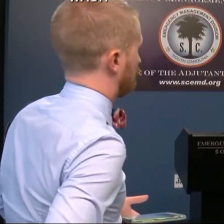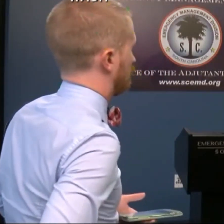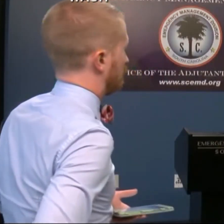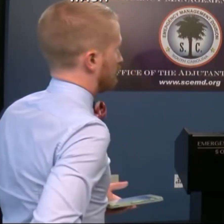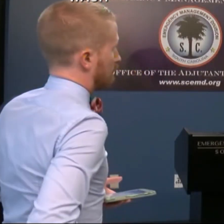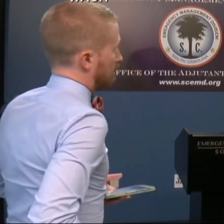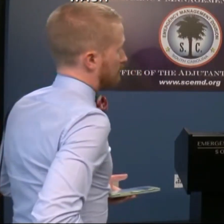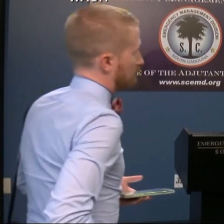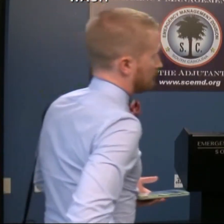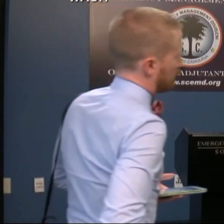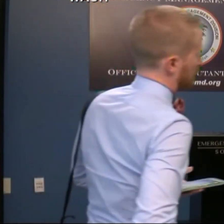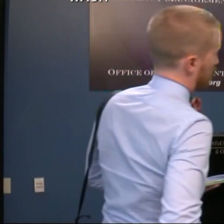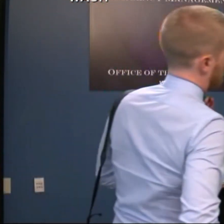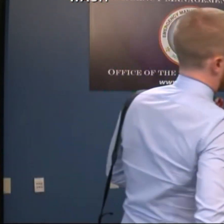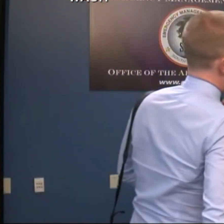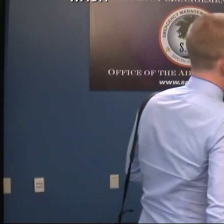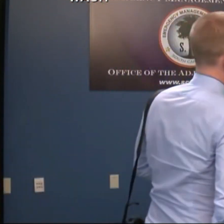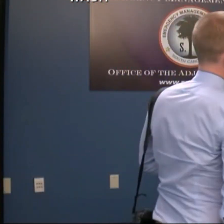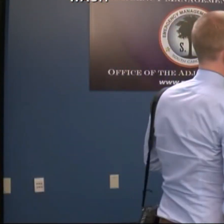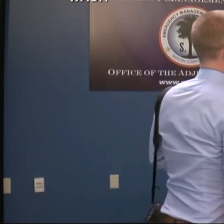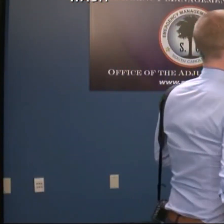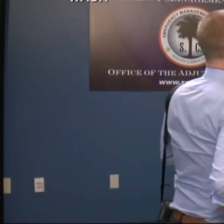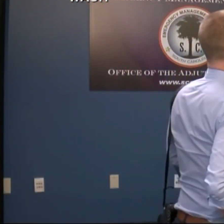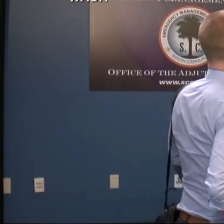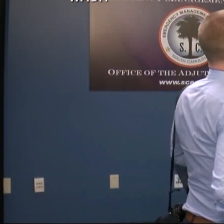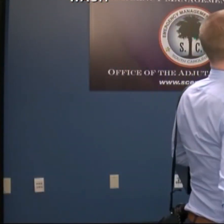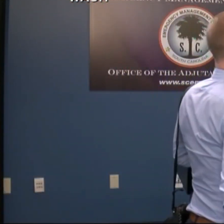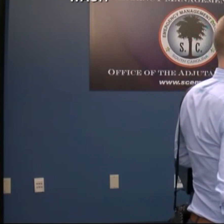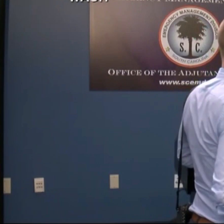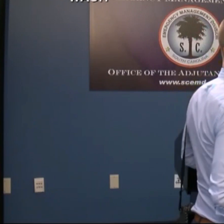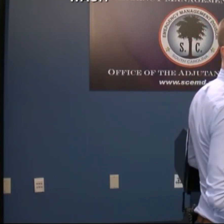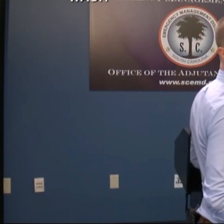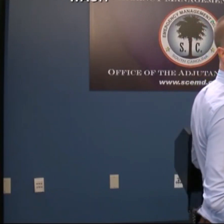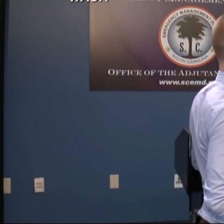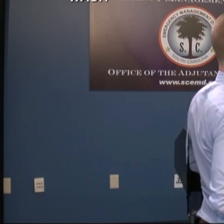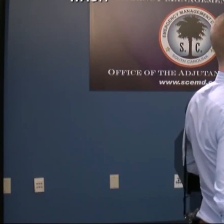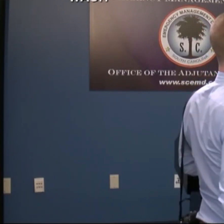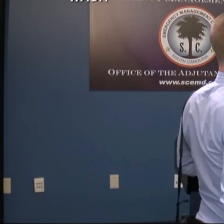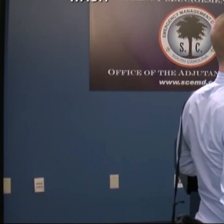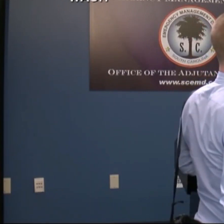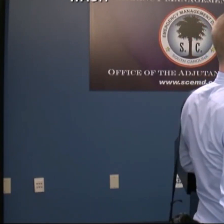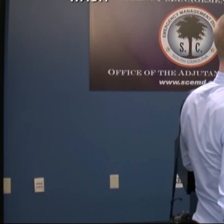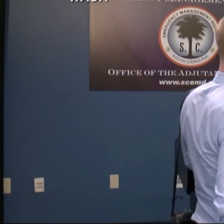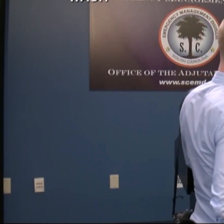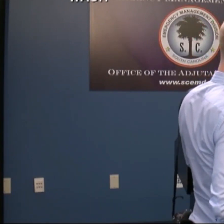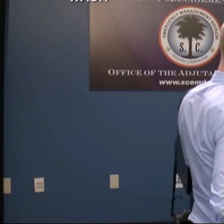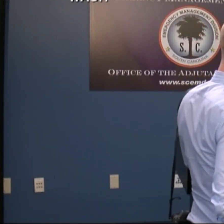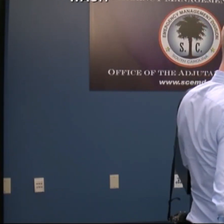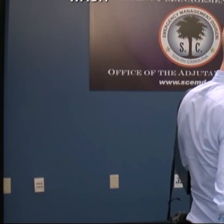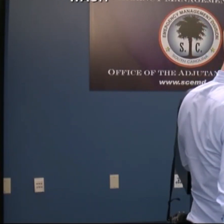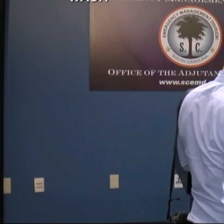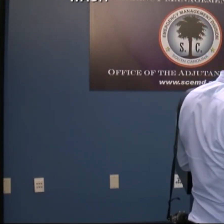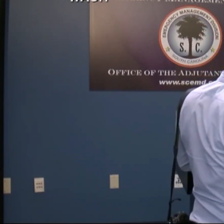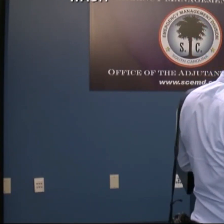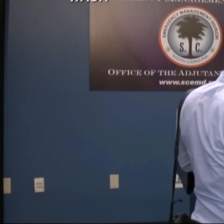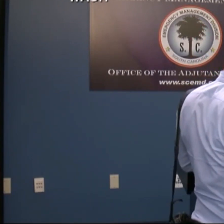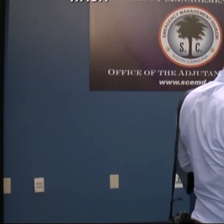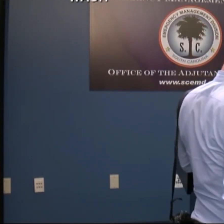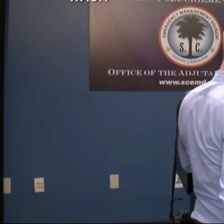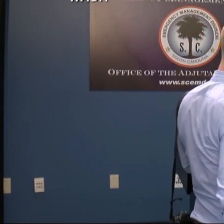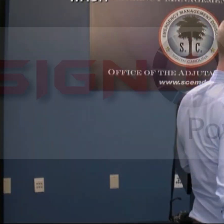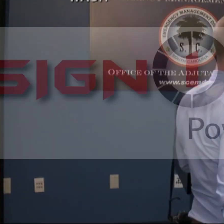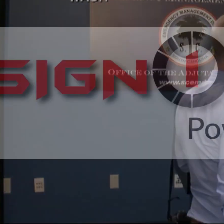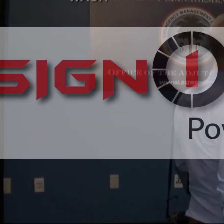off the record, we do not anticipate another presser today. No, thank you. I'm sorry. We don't anticipate another presser today. That's just for everybody's planning